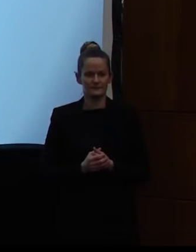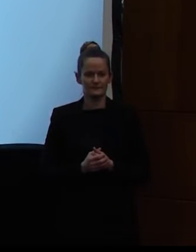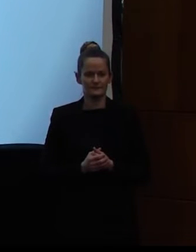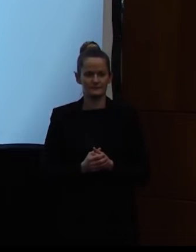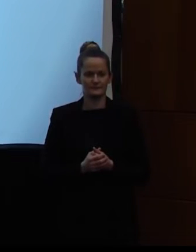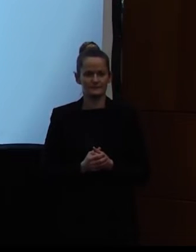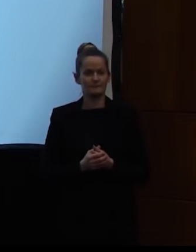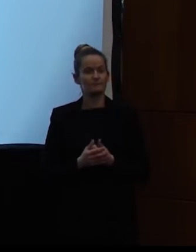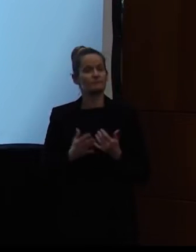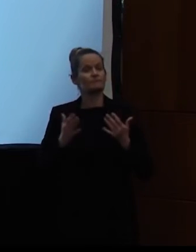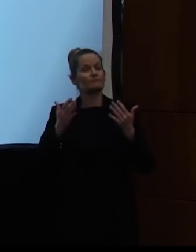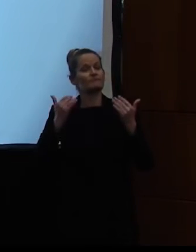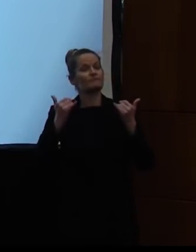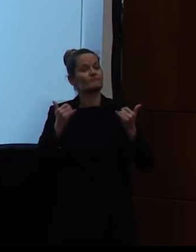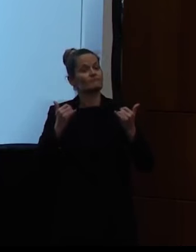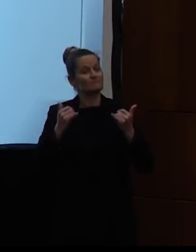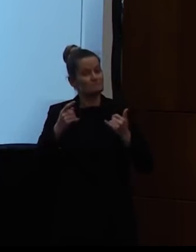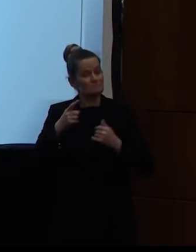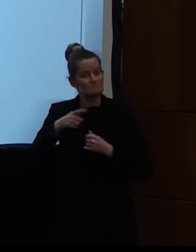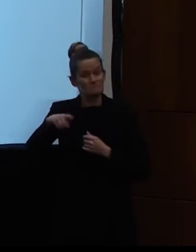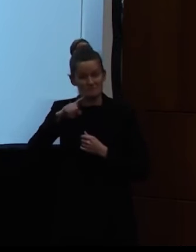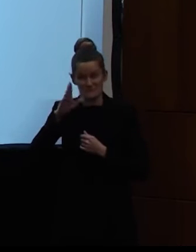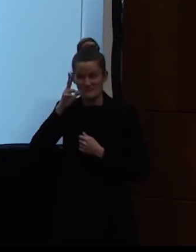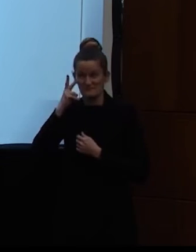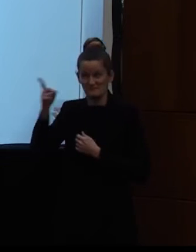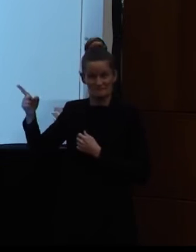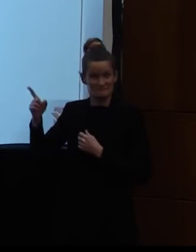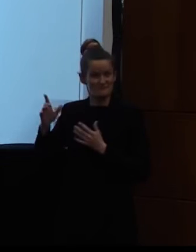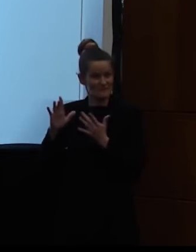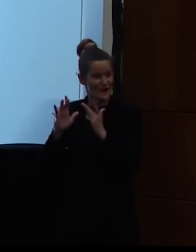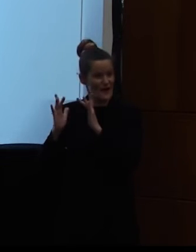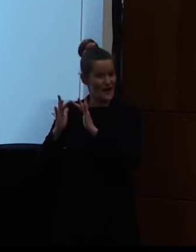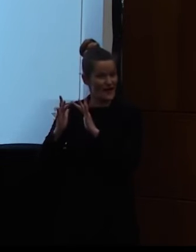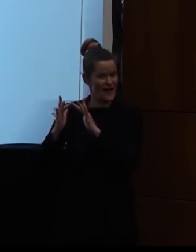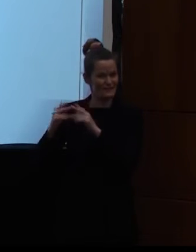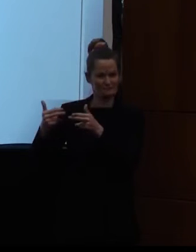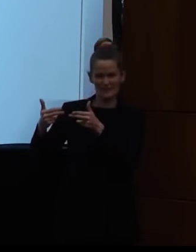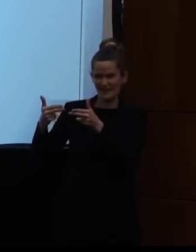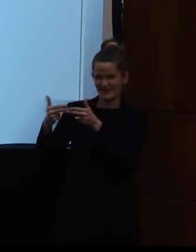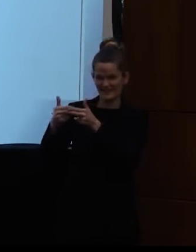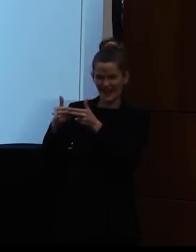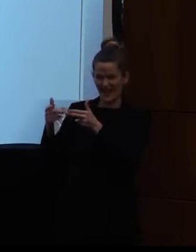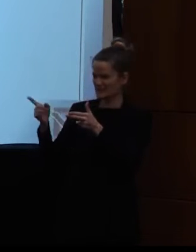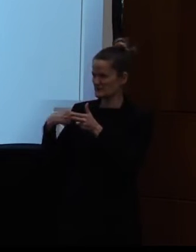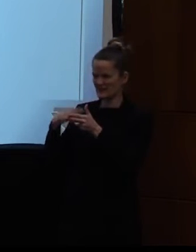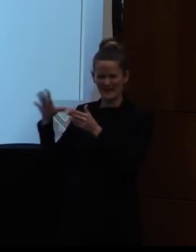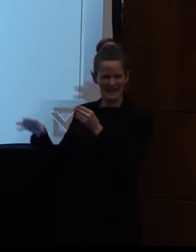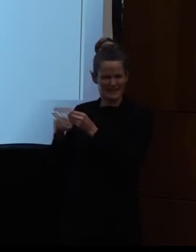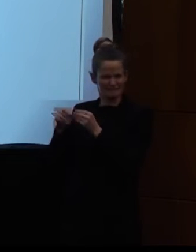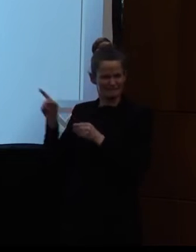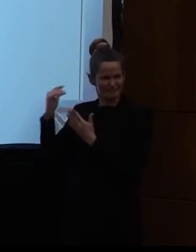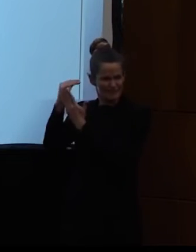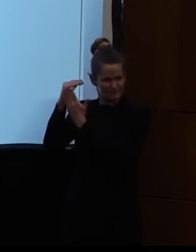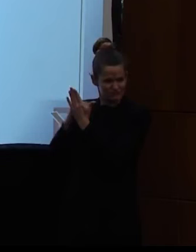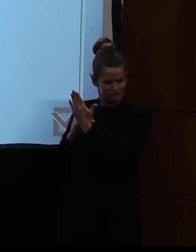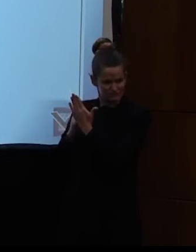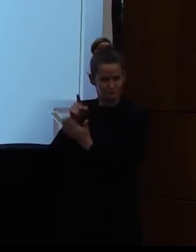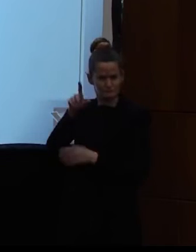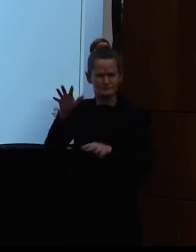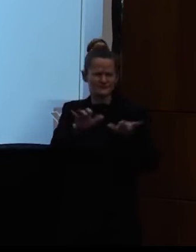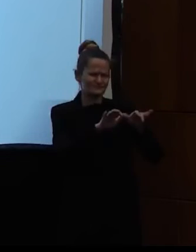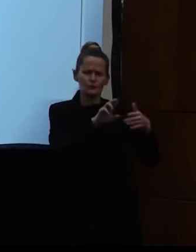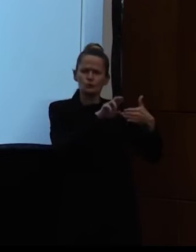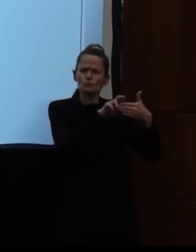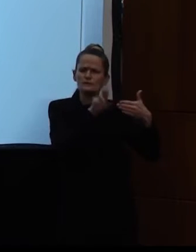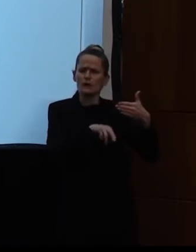So we've added, if you want to go to the next slide, we have added some new graphics this year. When you click on the results page on our website,